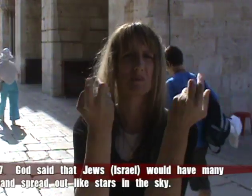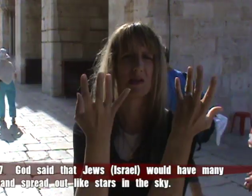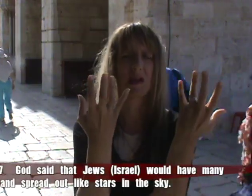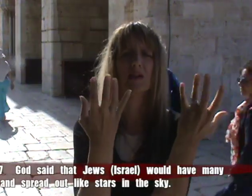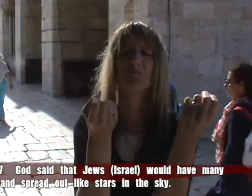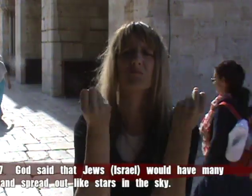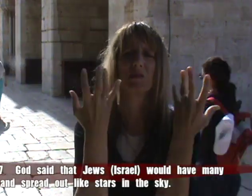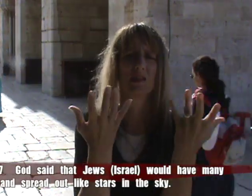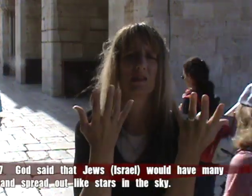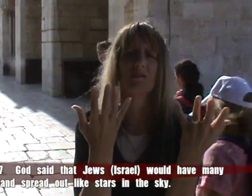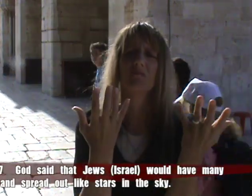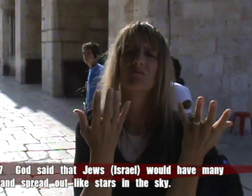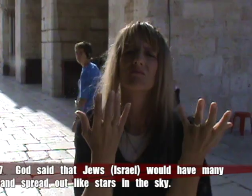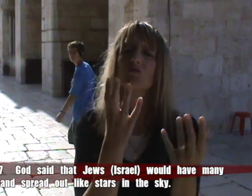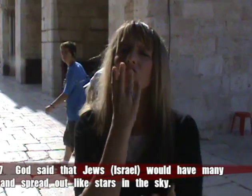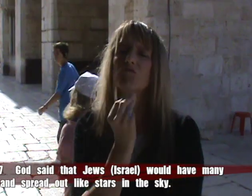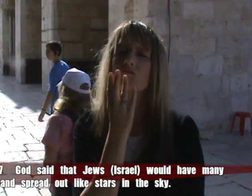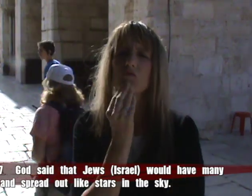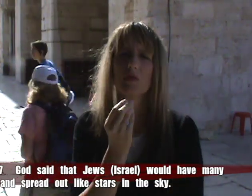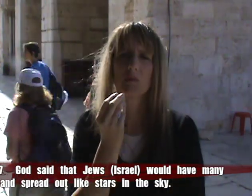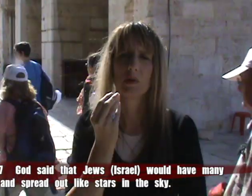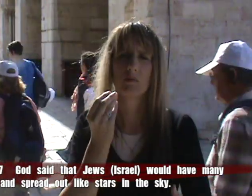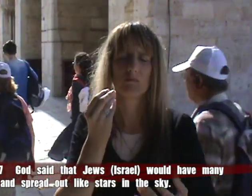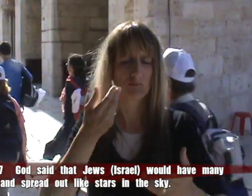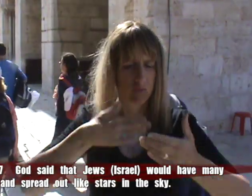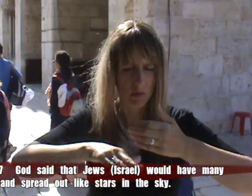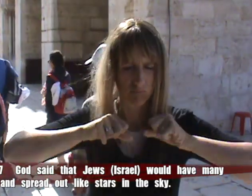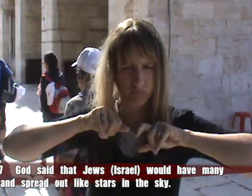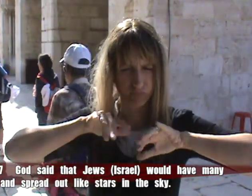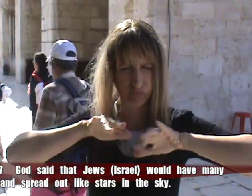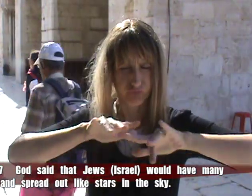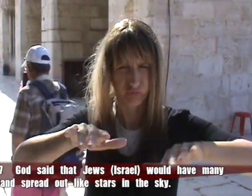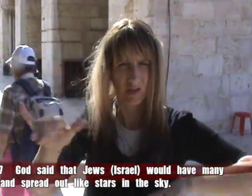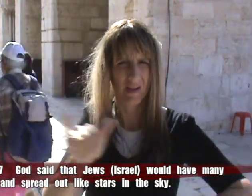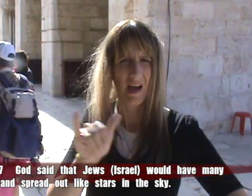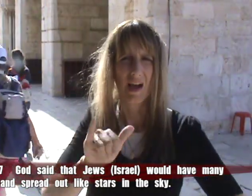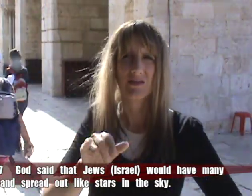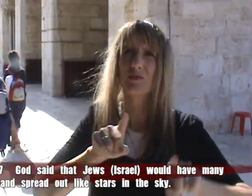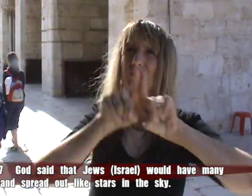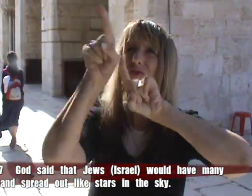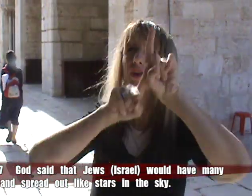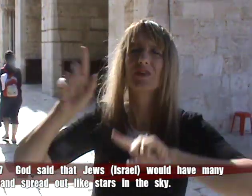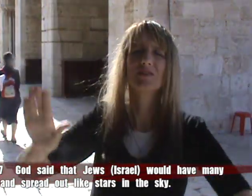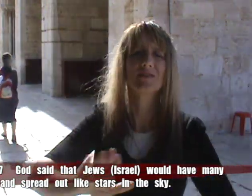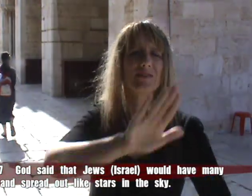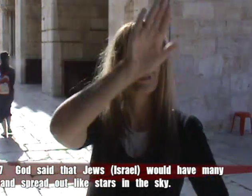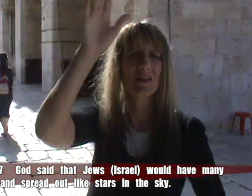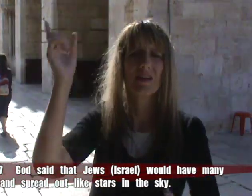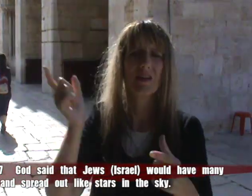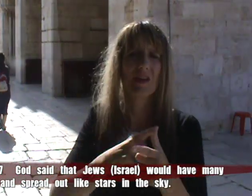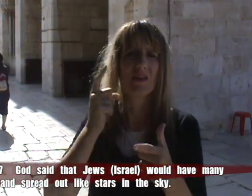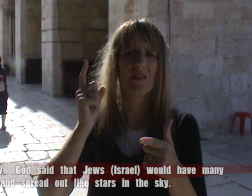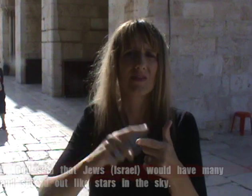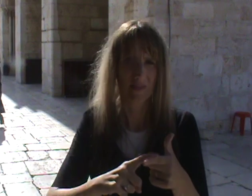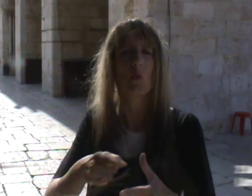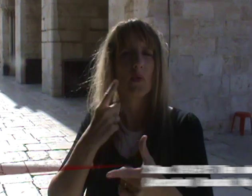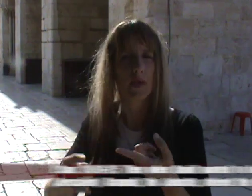God said in Genesis 22:17 that the Jews would be many, there would be many people born and spread out like the stars